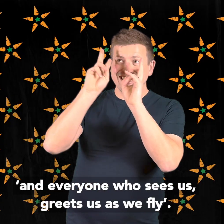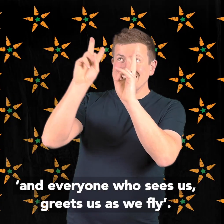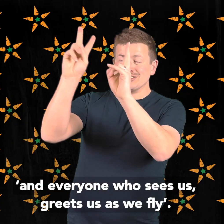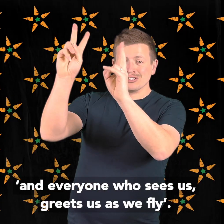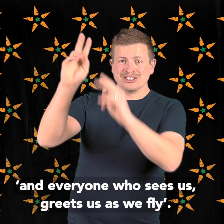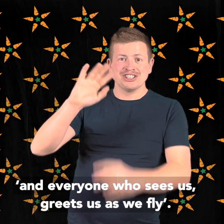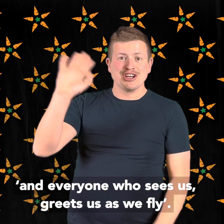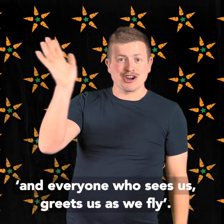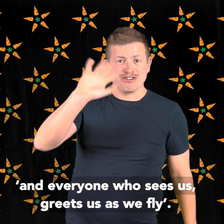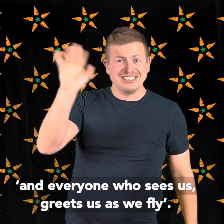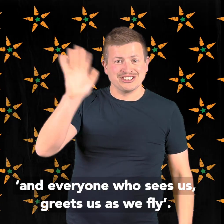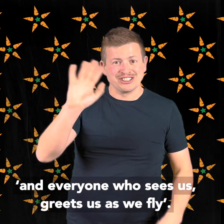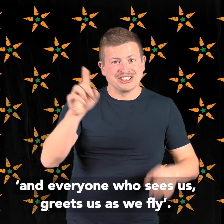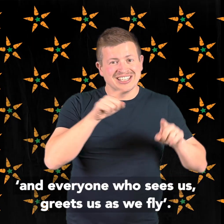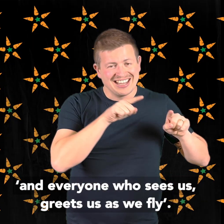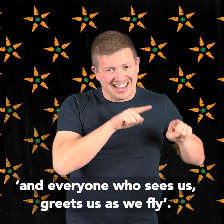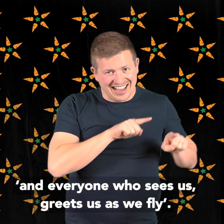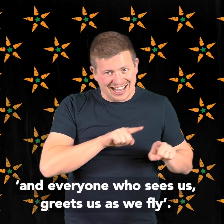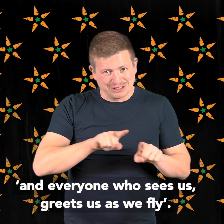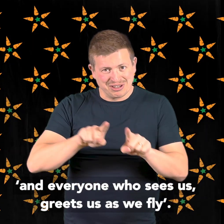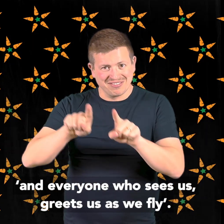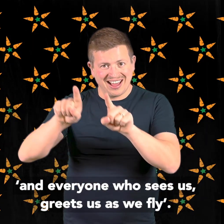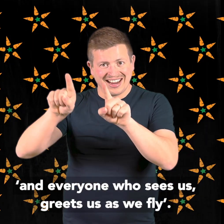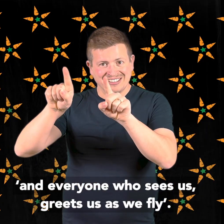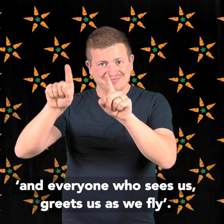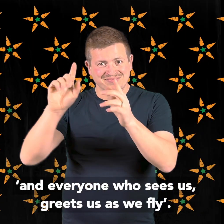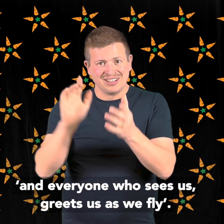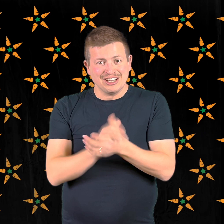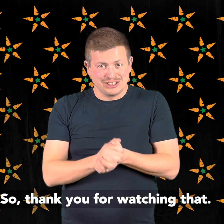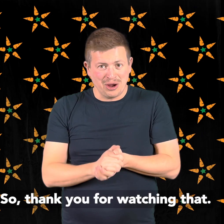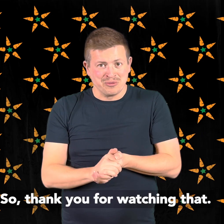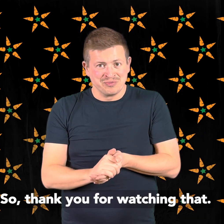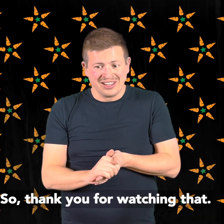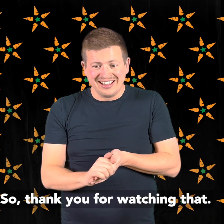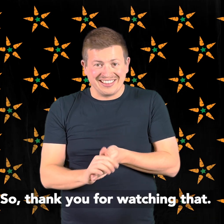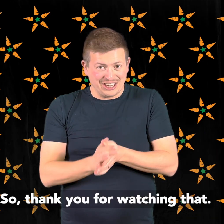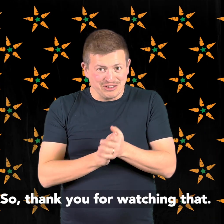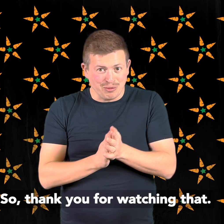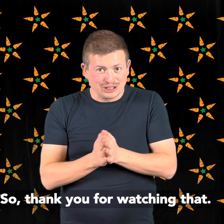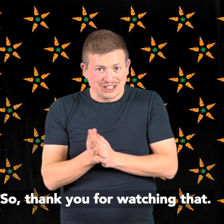sees us greets us as we fly. So, thank you for watching that.